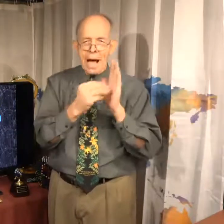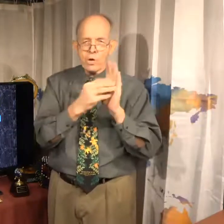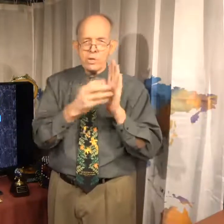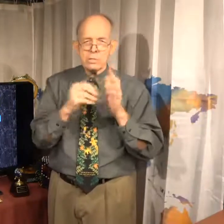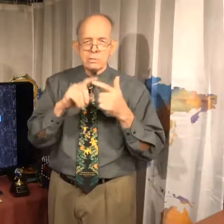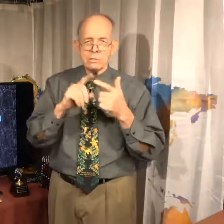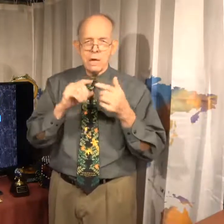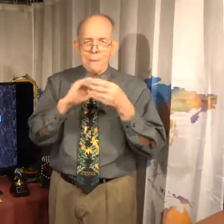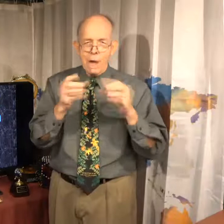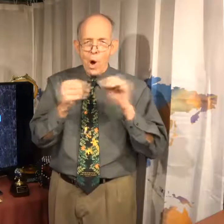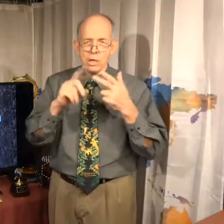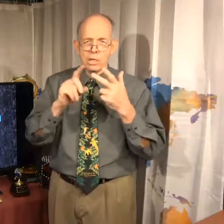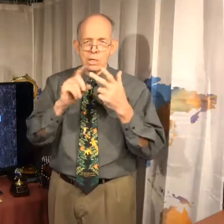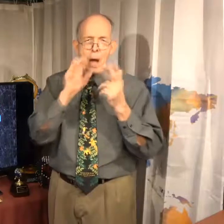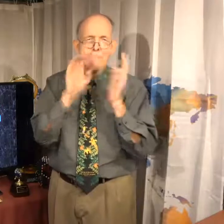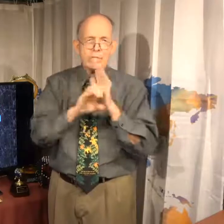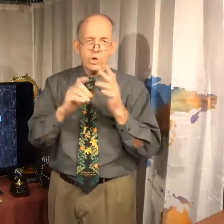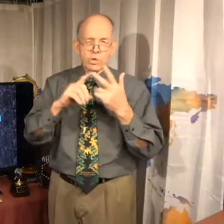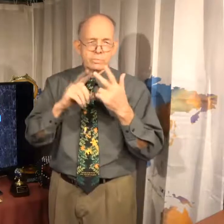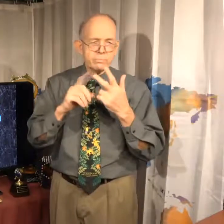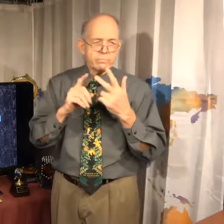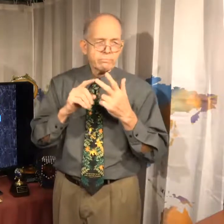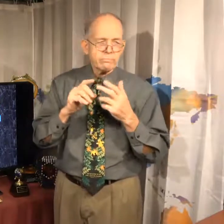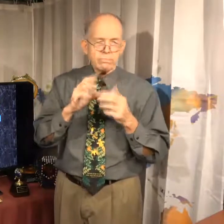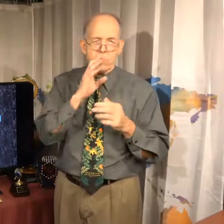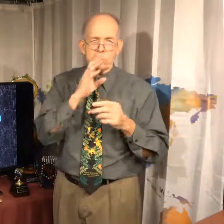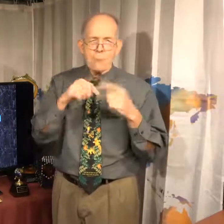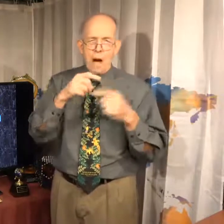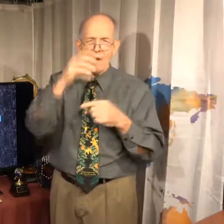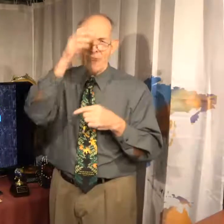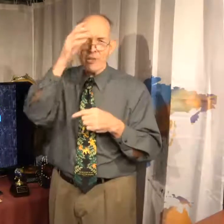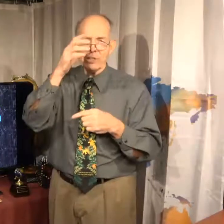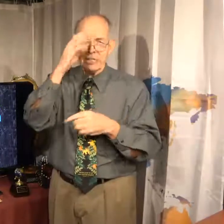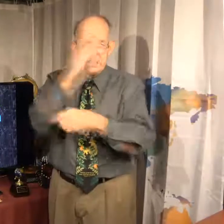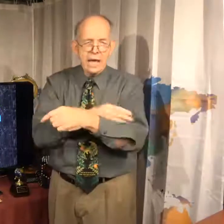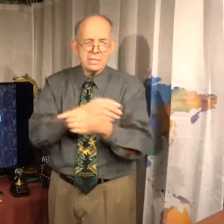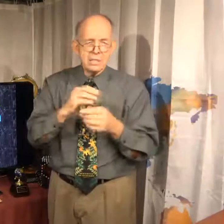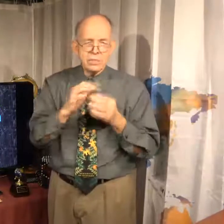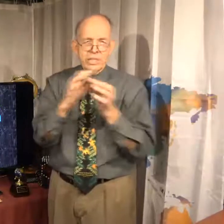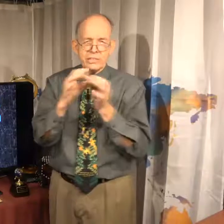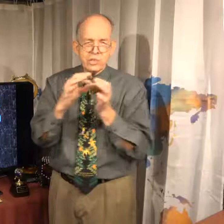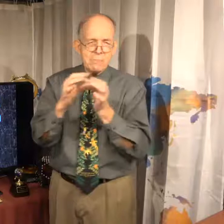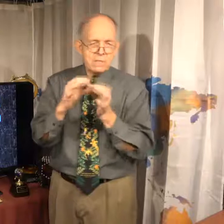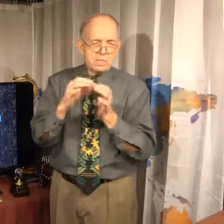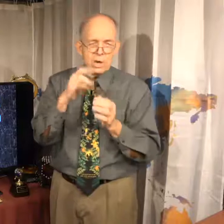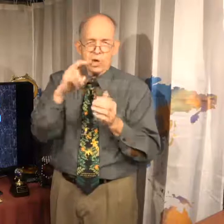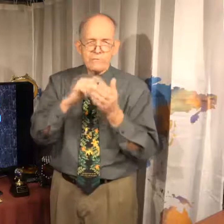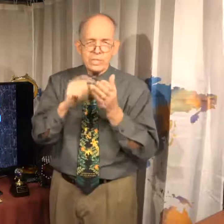Pardon, Baba, Patrick. Not by father, son, relationship. Look at verse